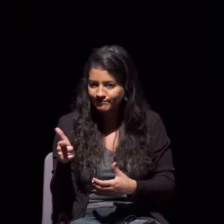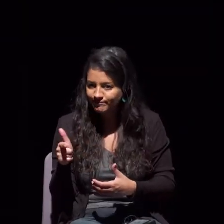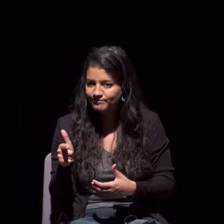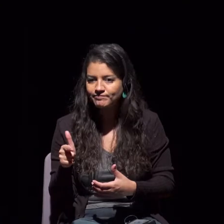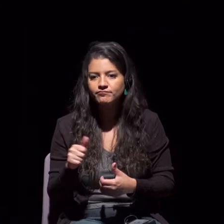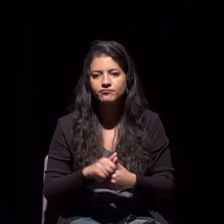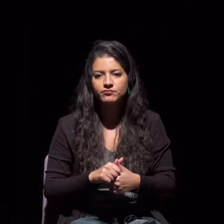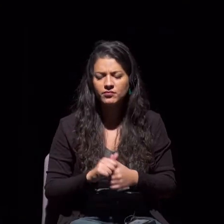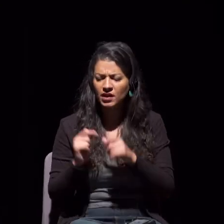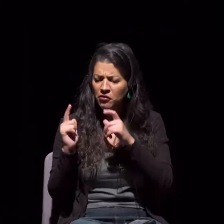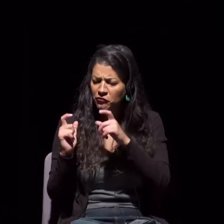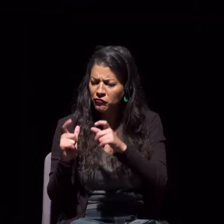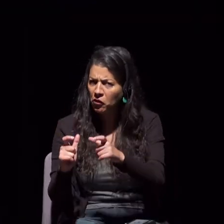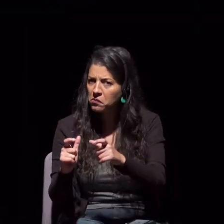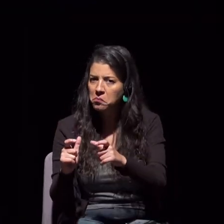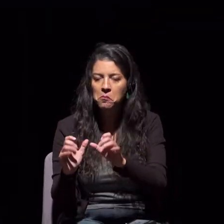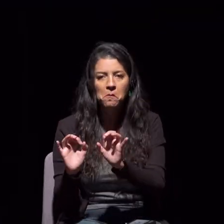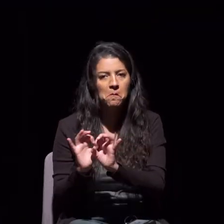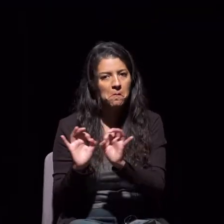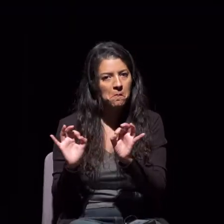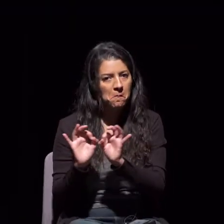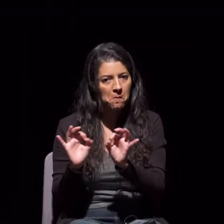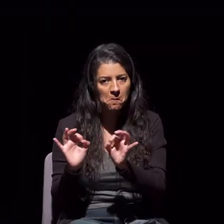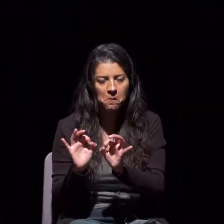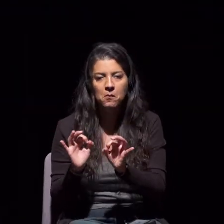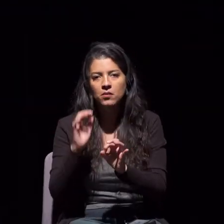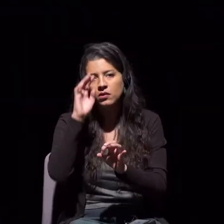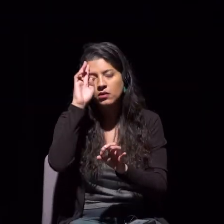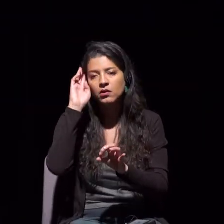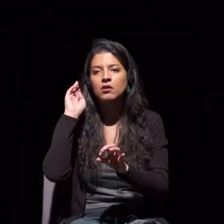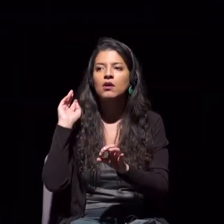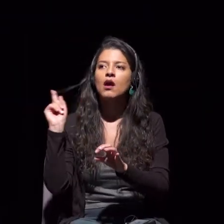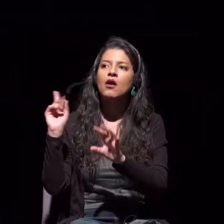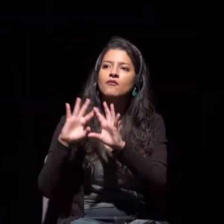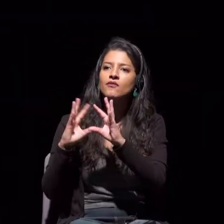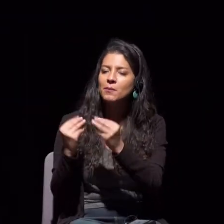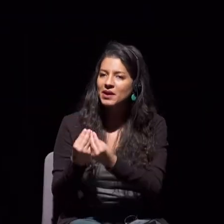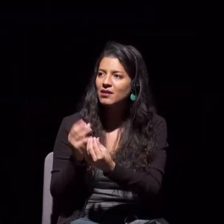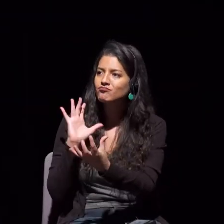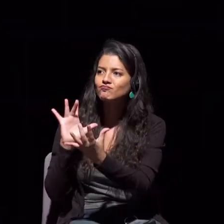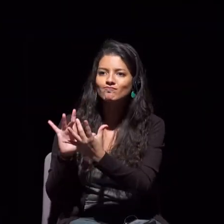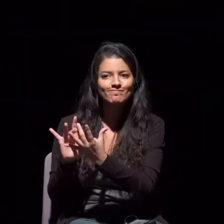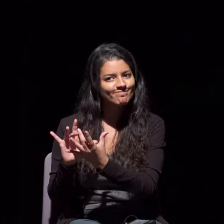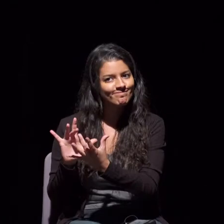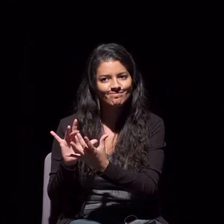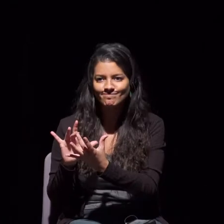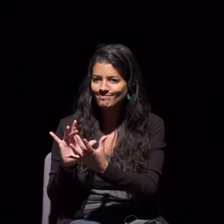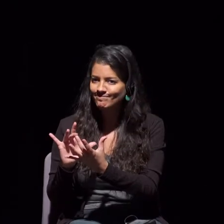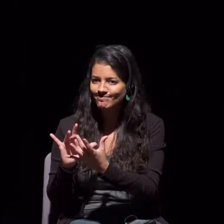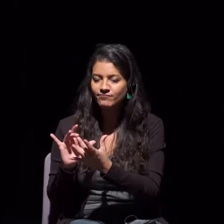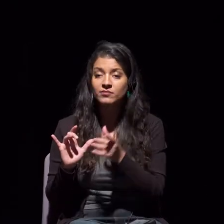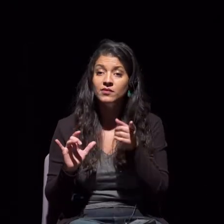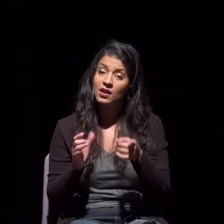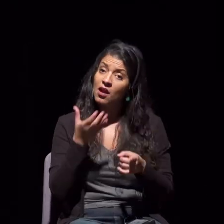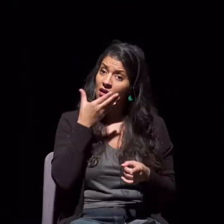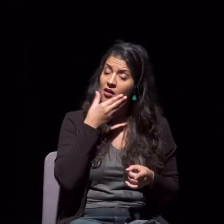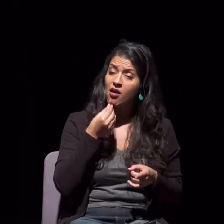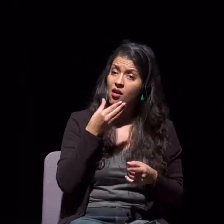access to living relatives opened up a space for the artist to derive new meanings from those